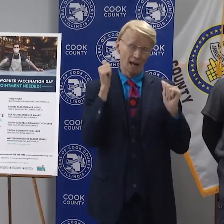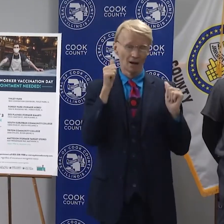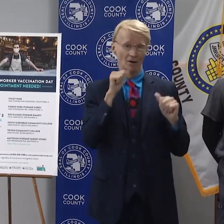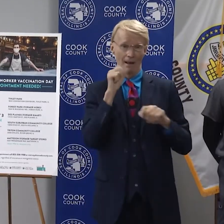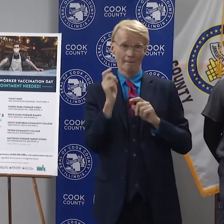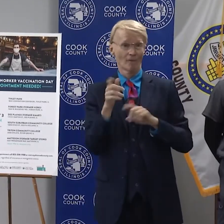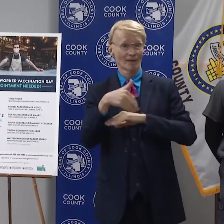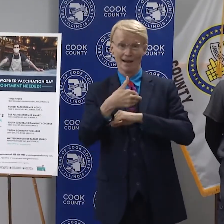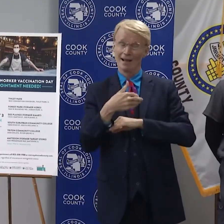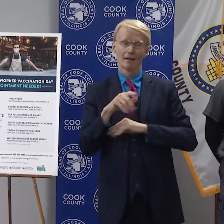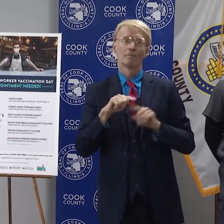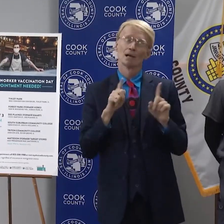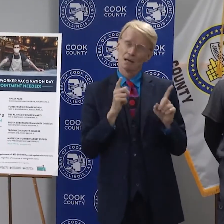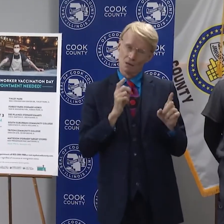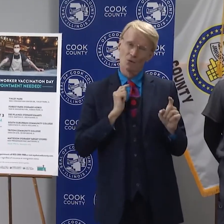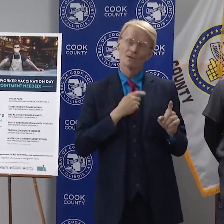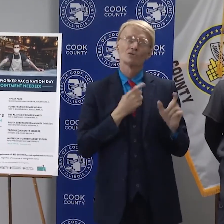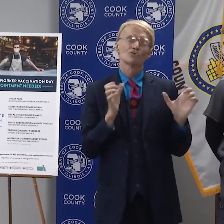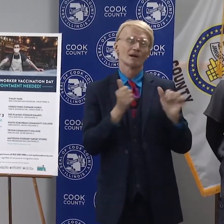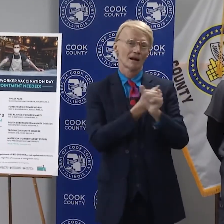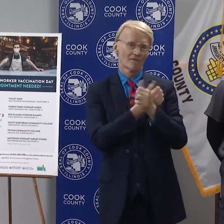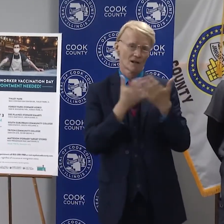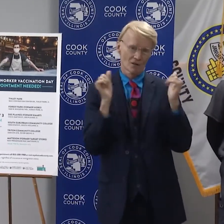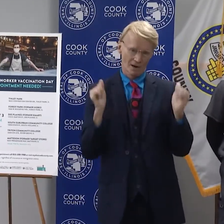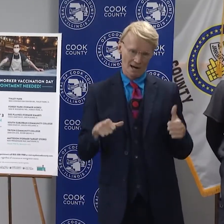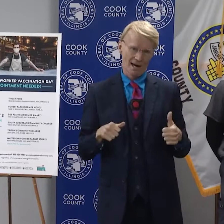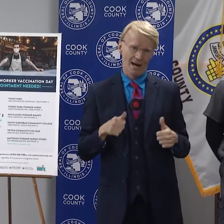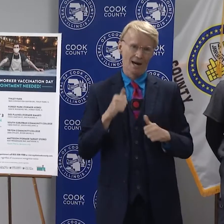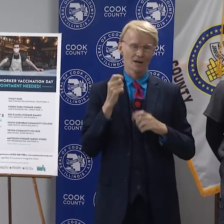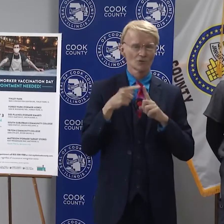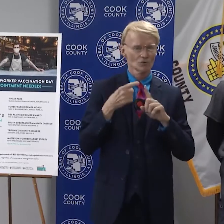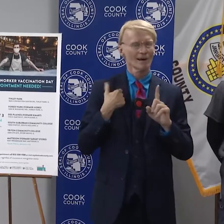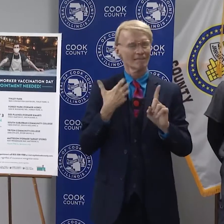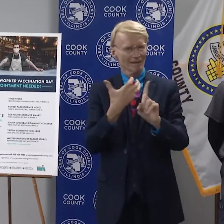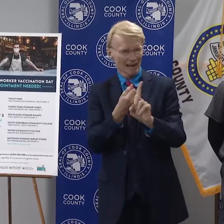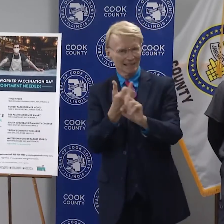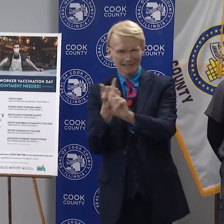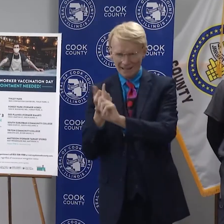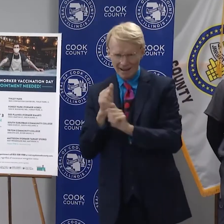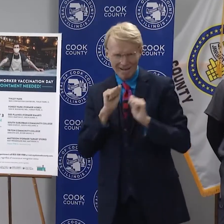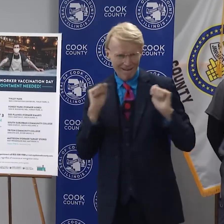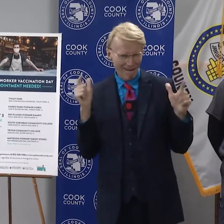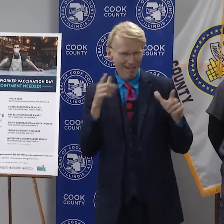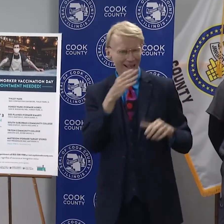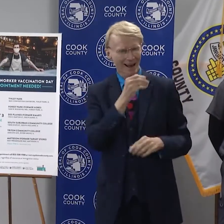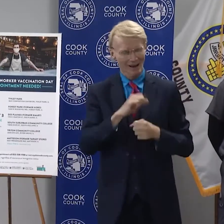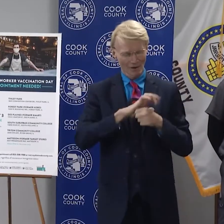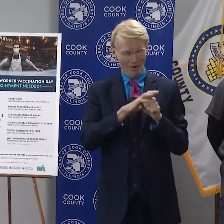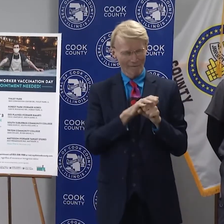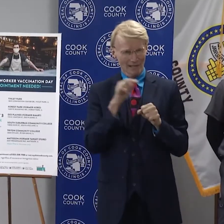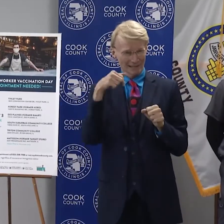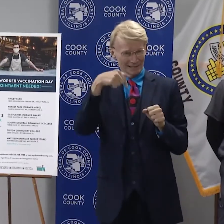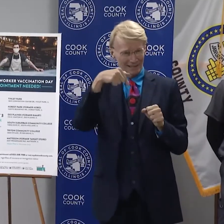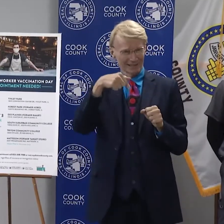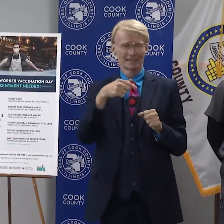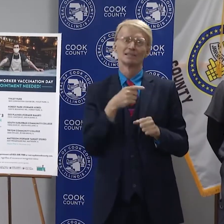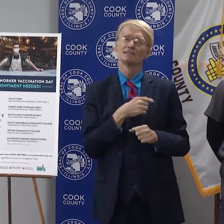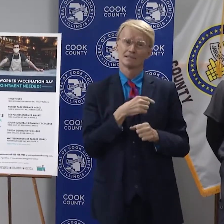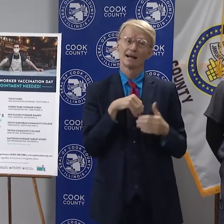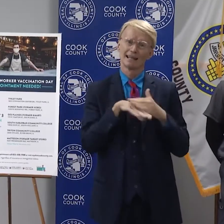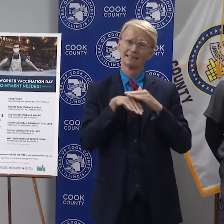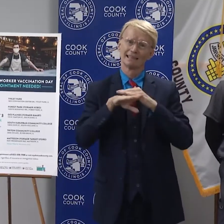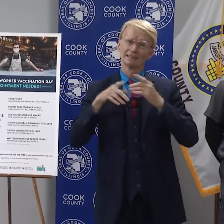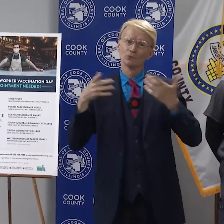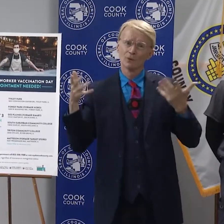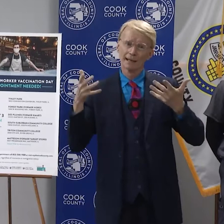everything we can to get people vaccinated and remove barriers to access. The COVID vaccine offers an easy, safe way to